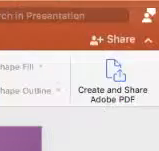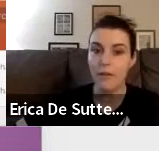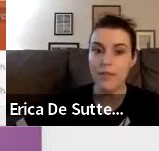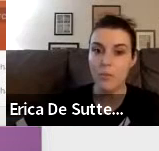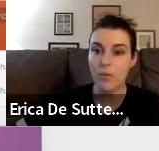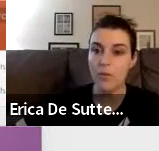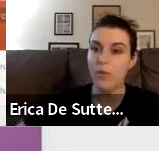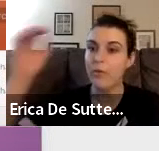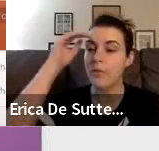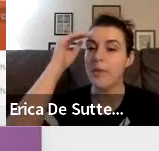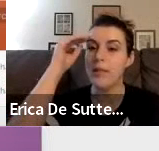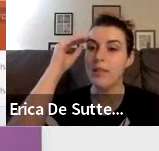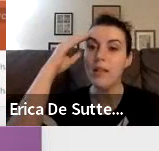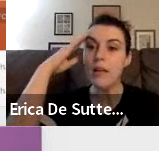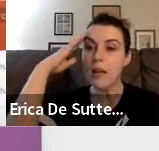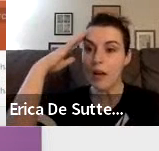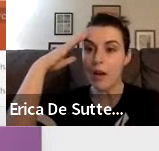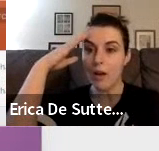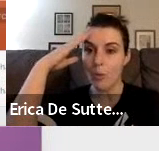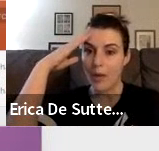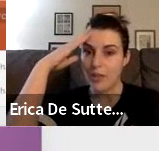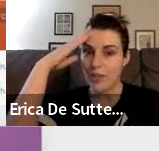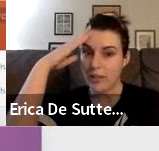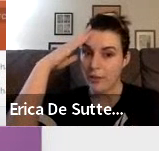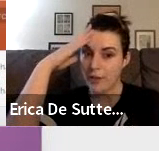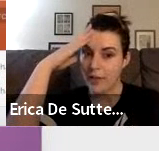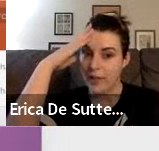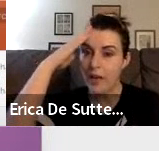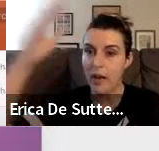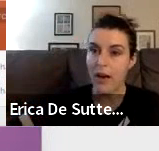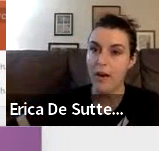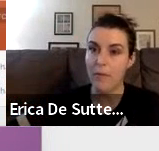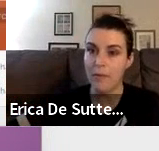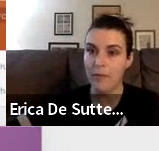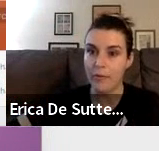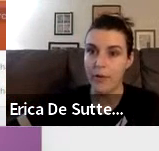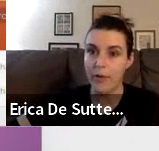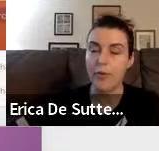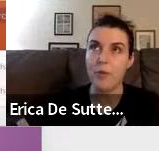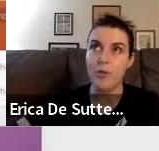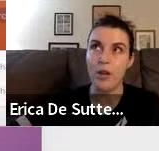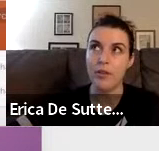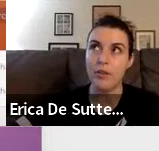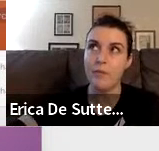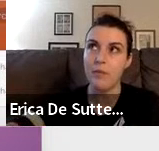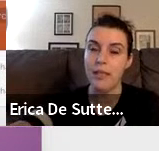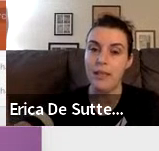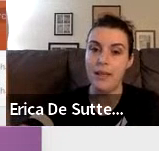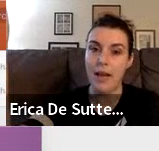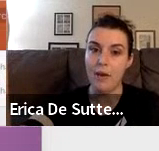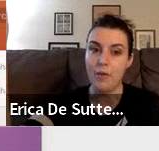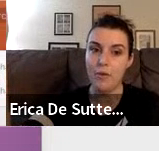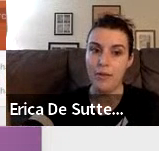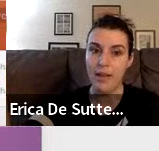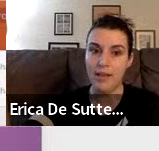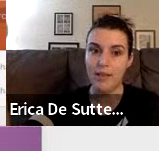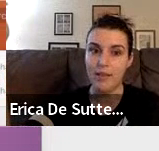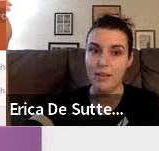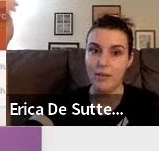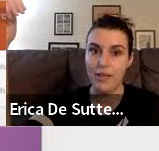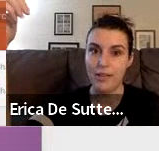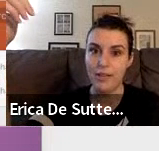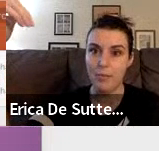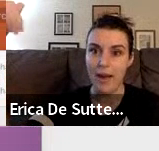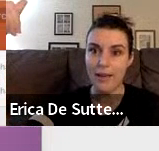I would say one glow for me is watching and learning from you, Dr. Melina, how you